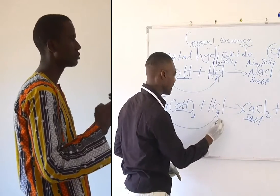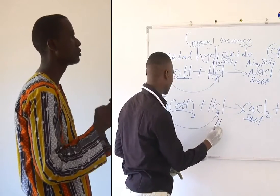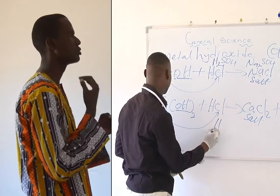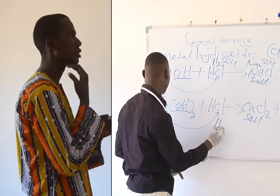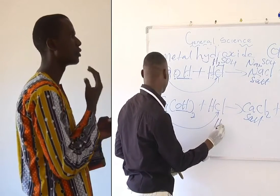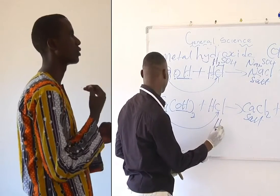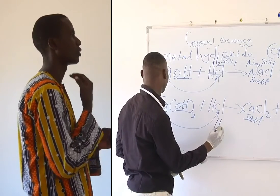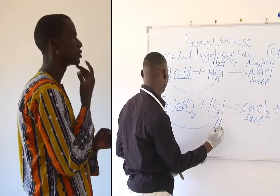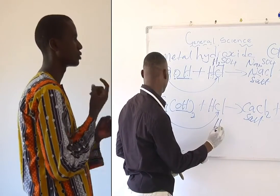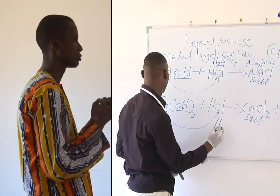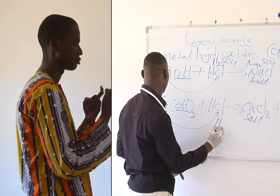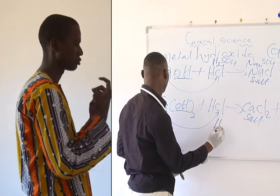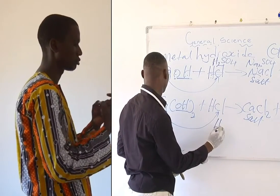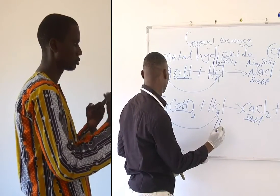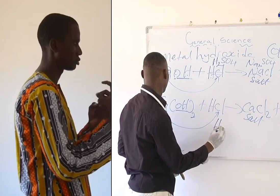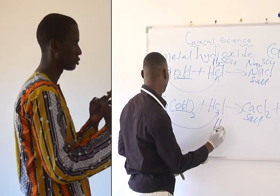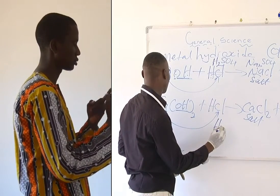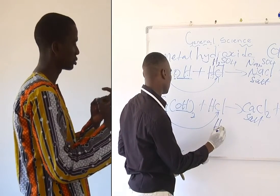say nitric acid.